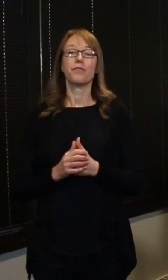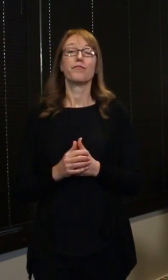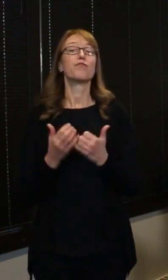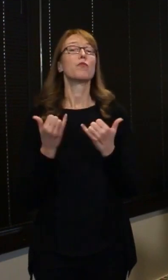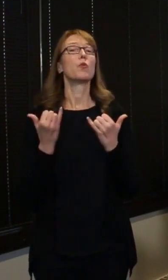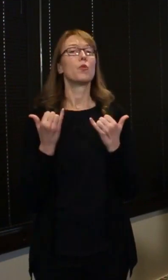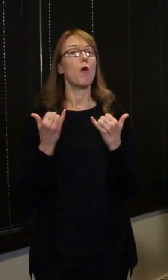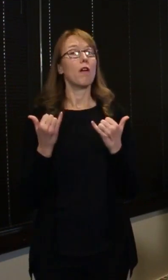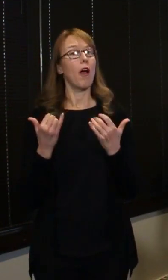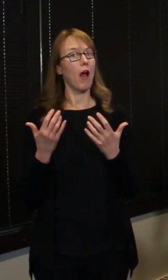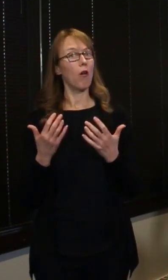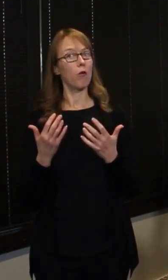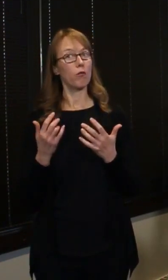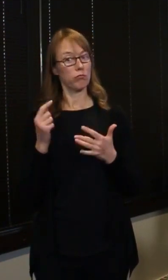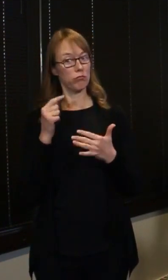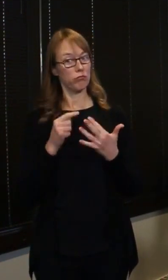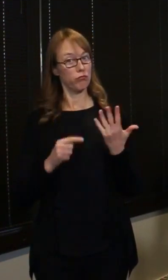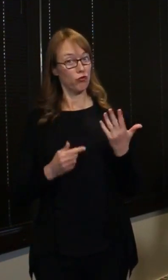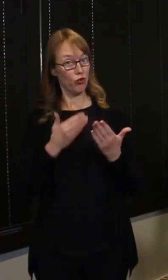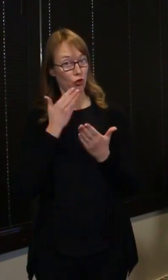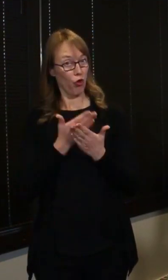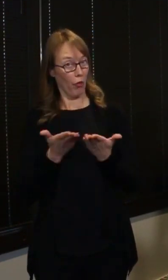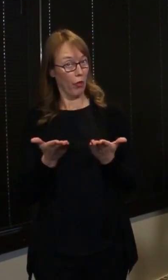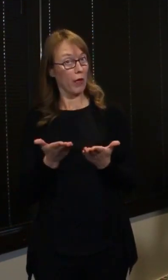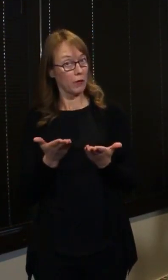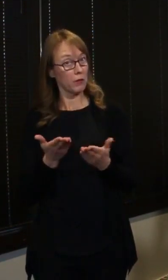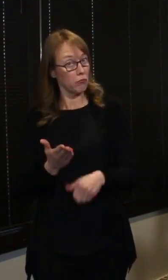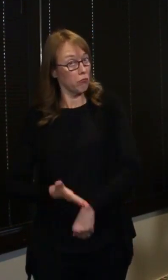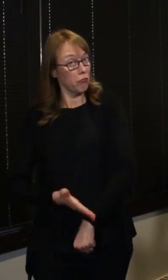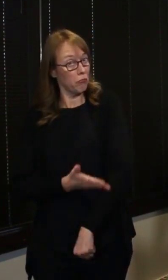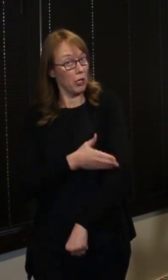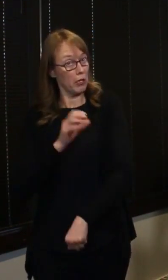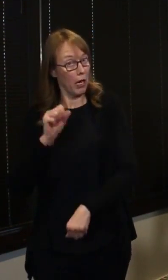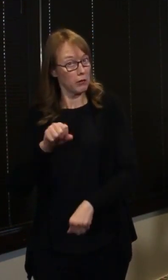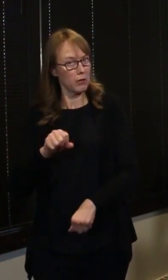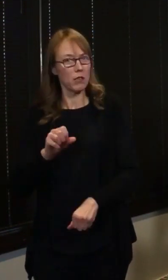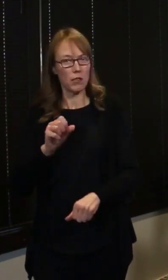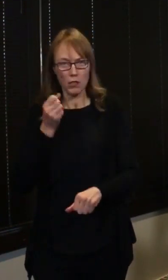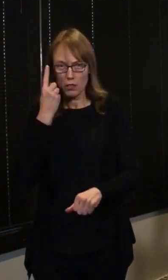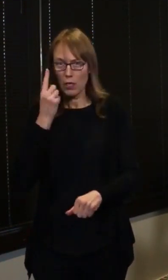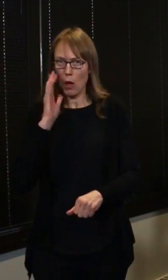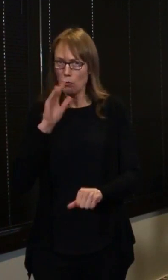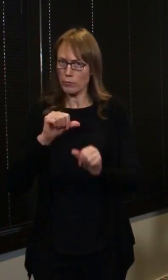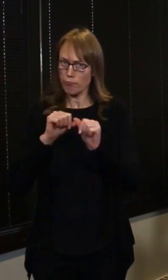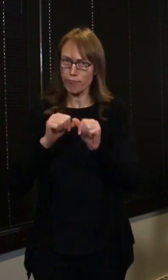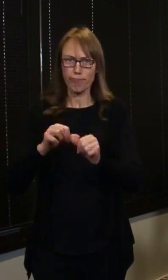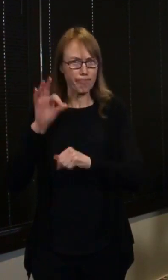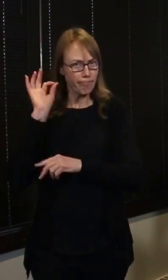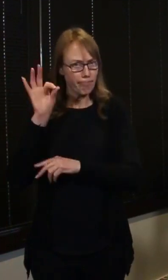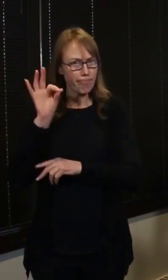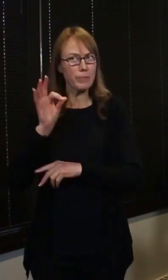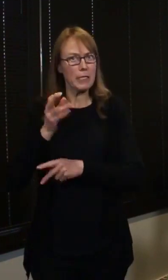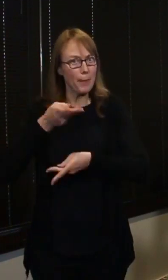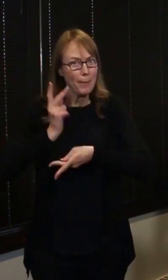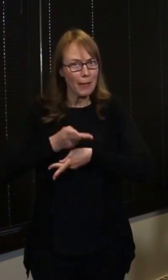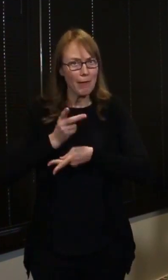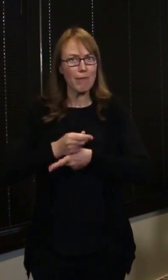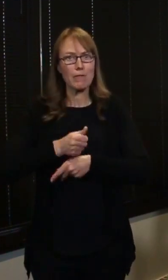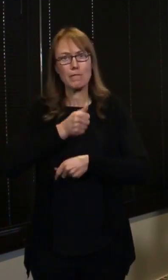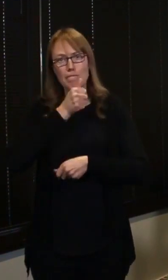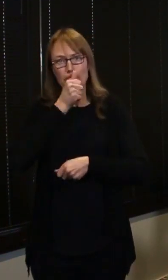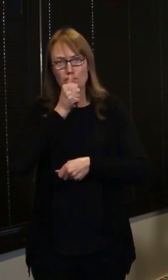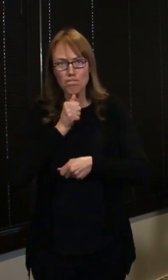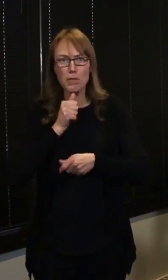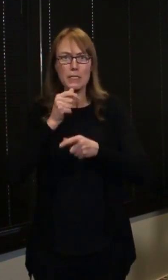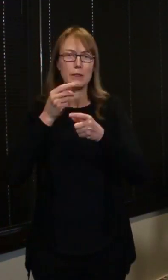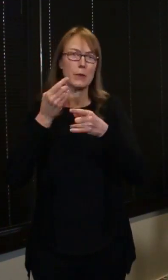we're going to be continuing to preach caution and prevention, and I also want everybody to recognize